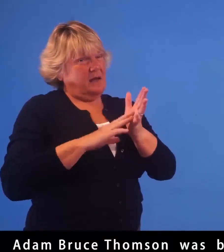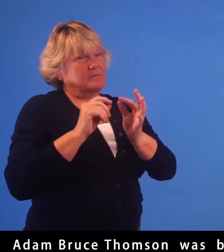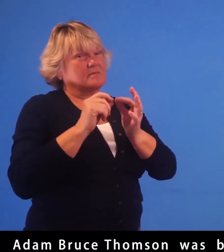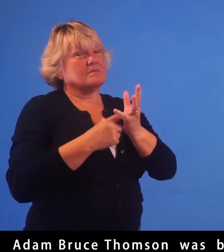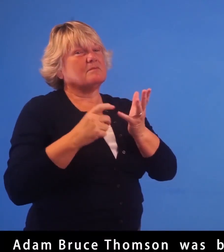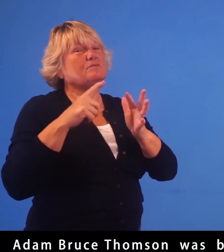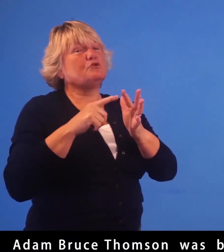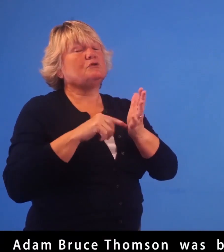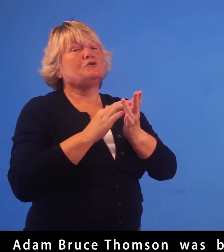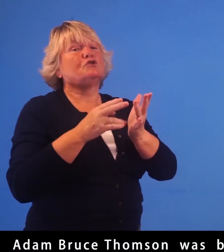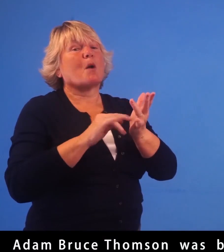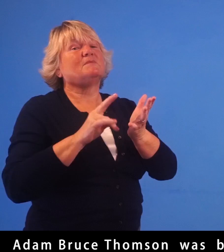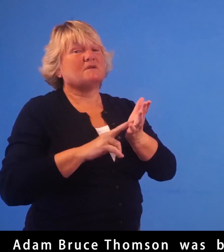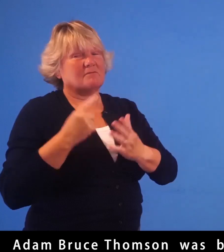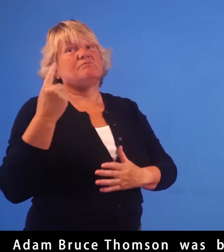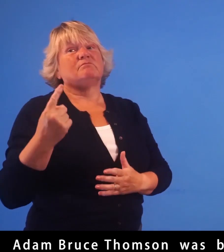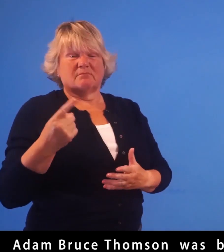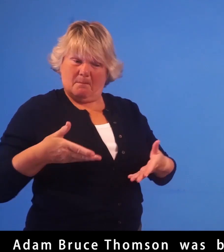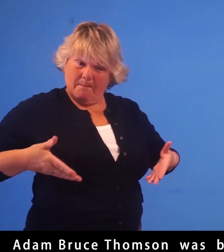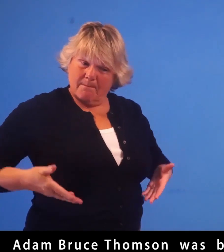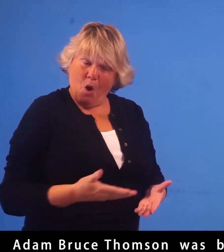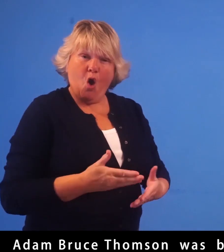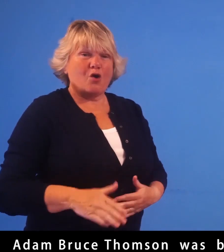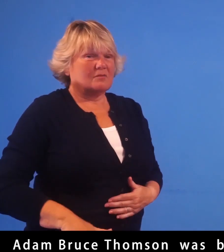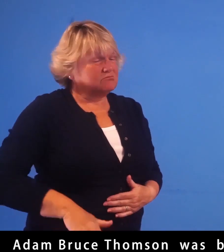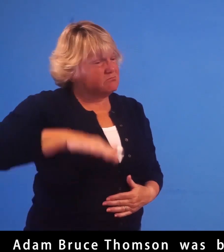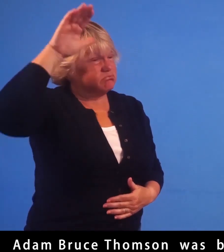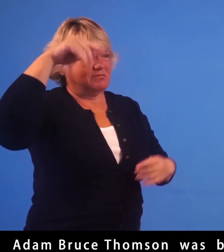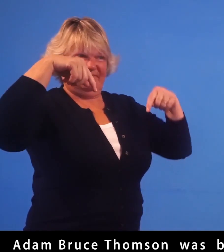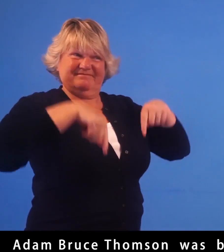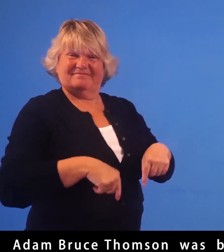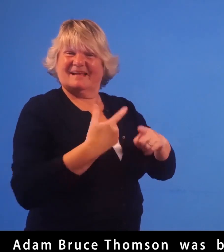Adam Bruce Thompson was born and raised in Edinburgh.